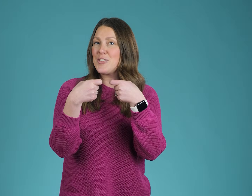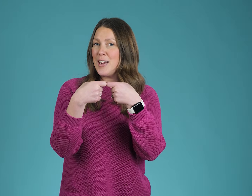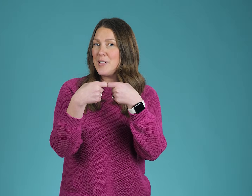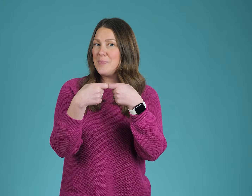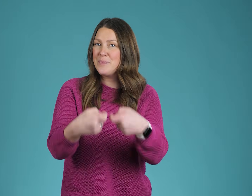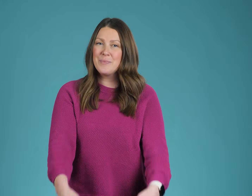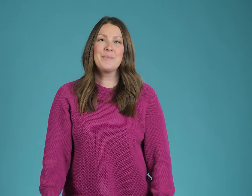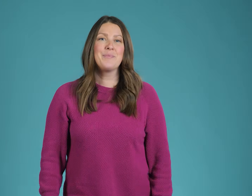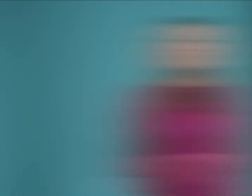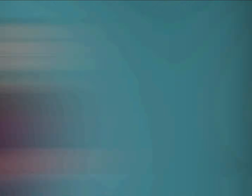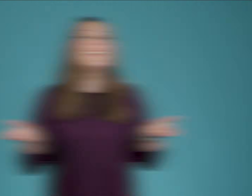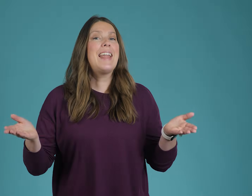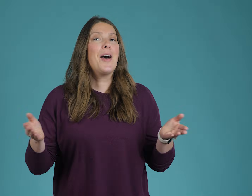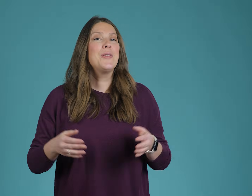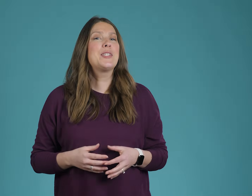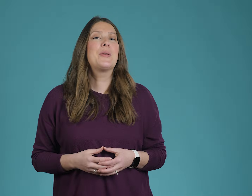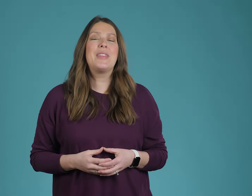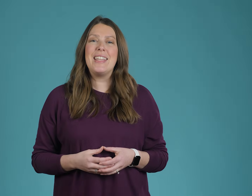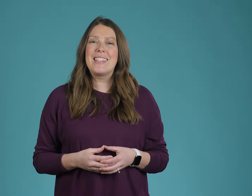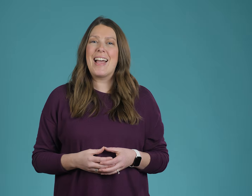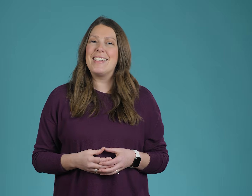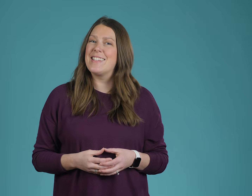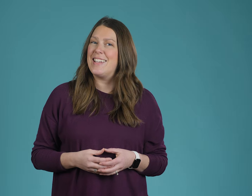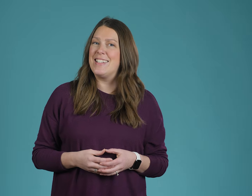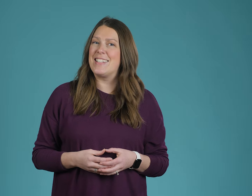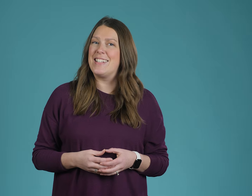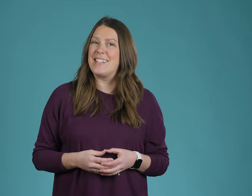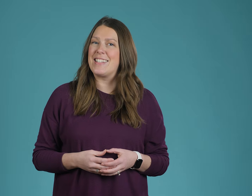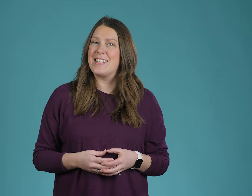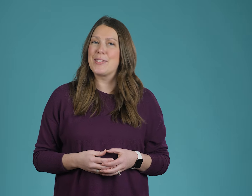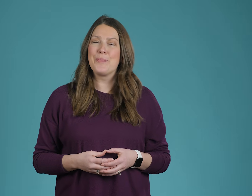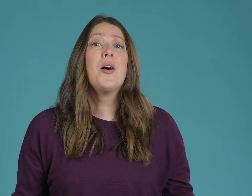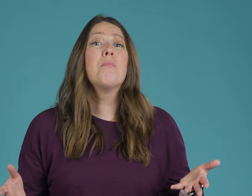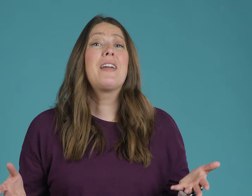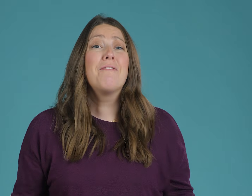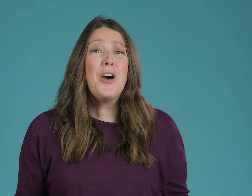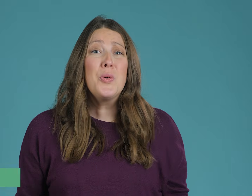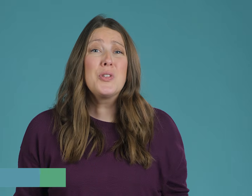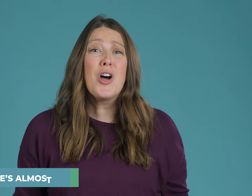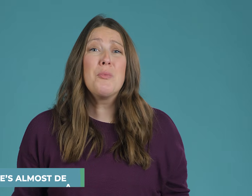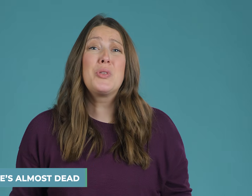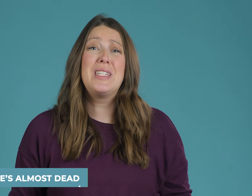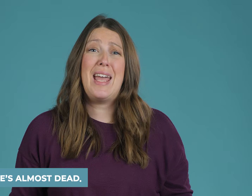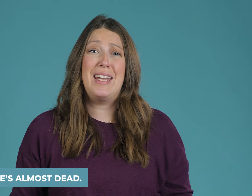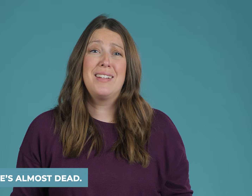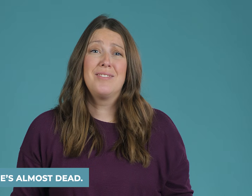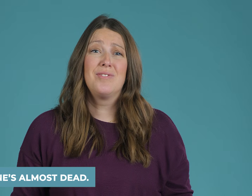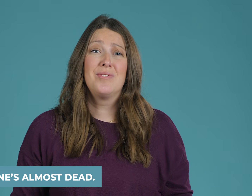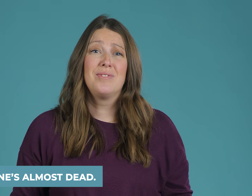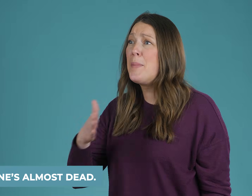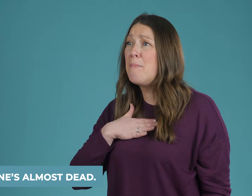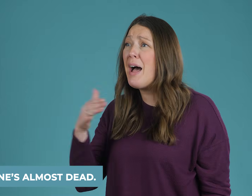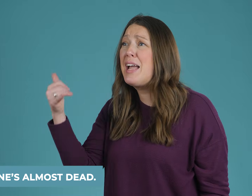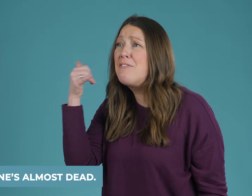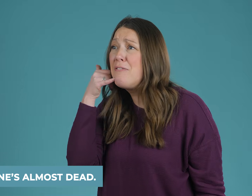electric. Now let's put these signs into sentences. My phone's almost dead. My